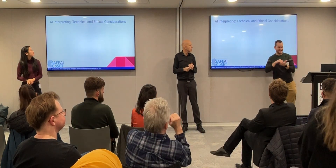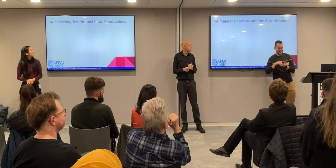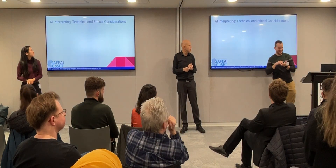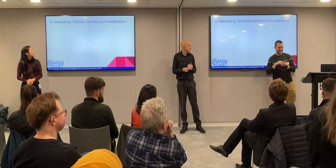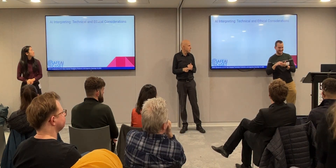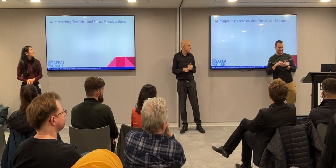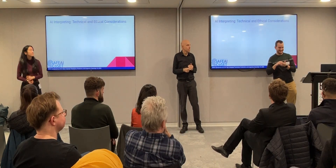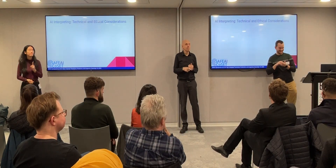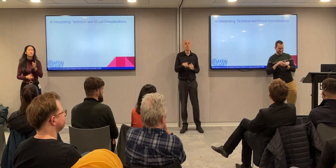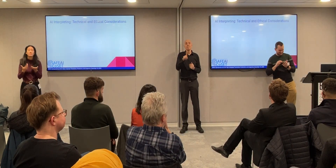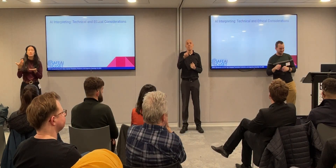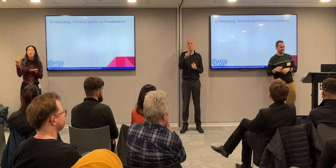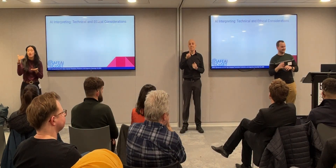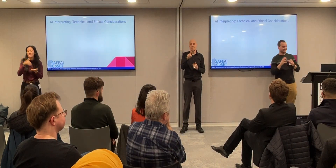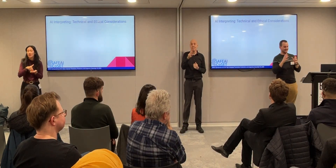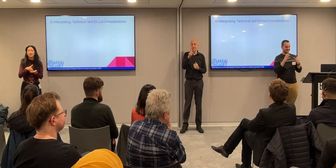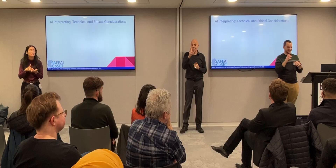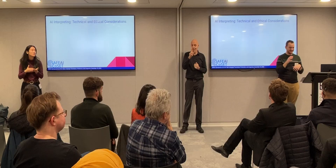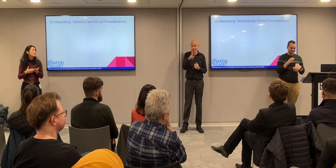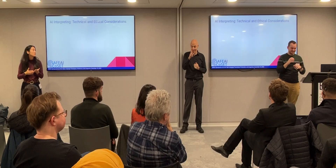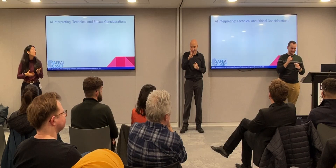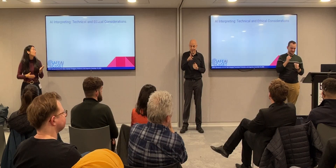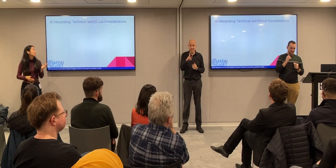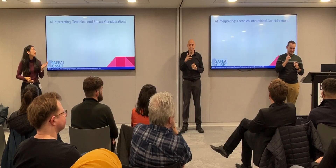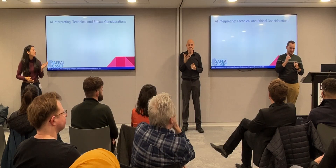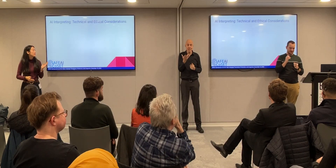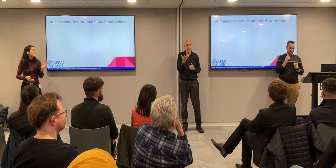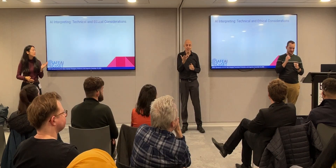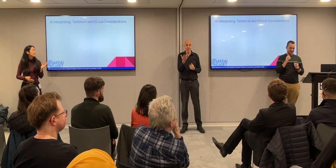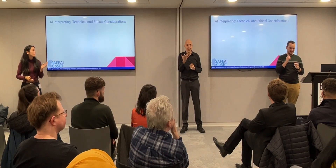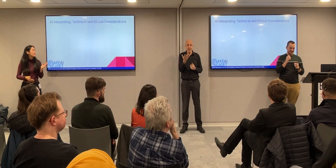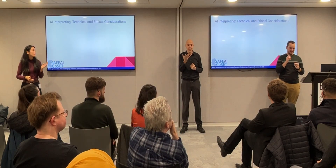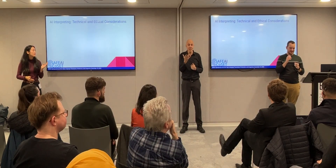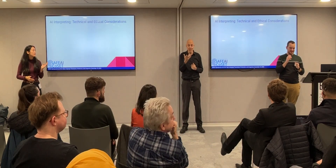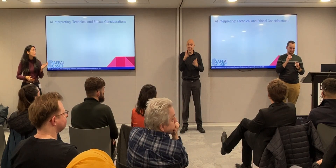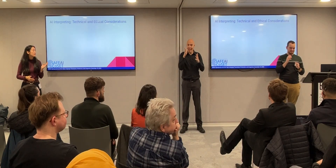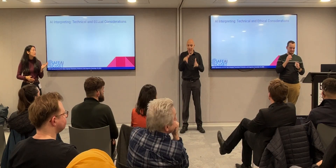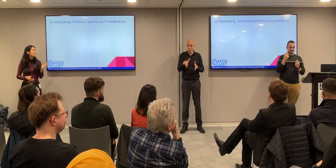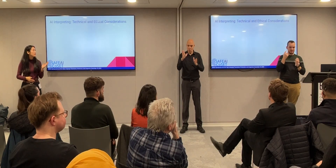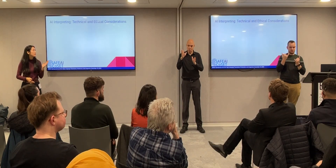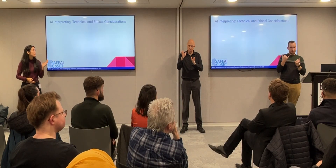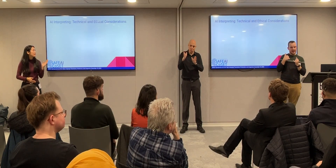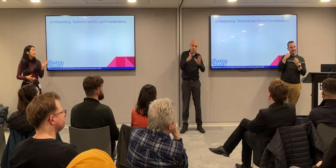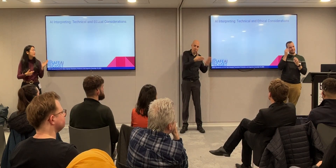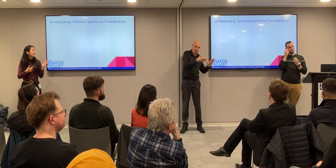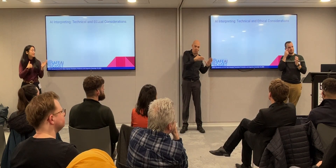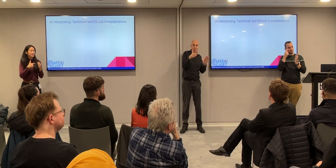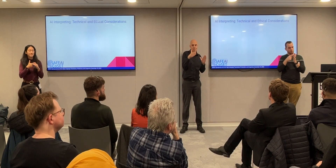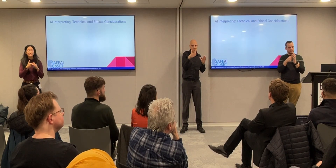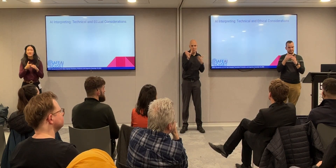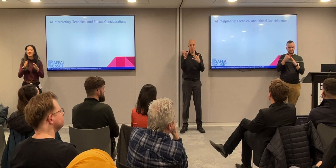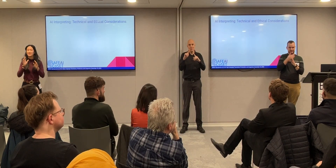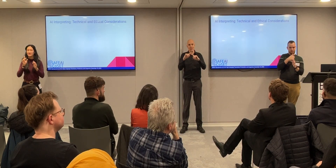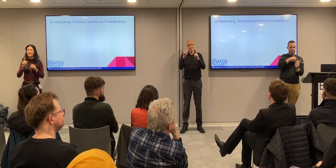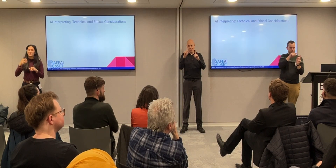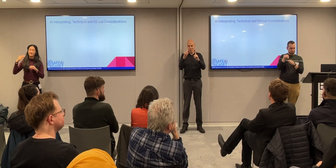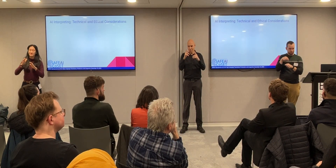Again, going to change my tact again into something else.